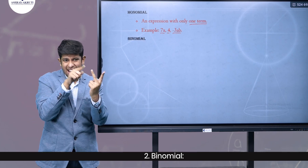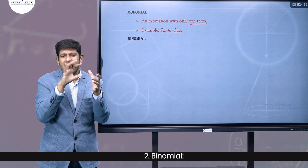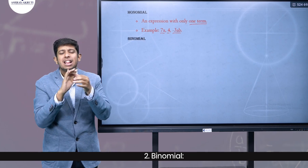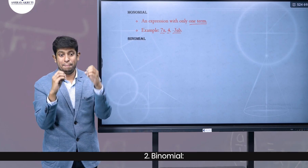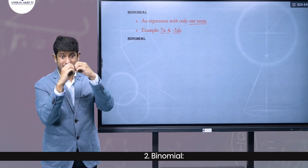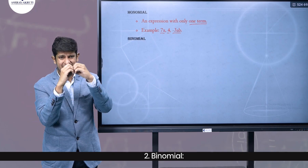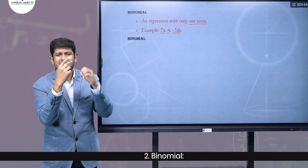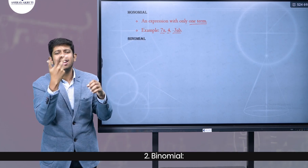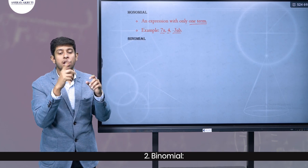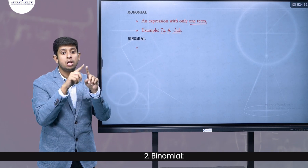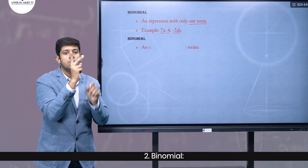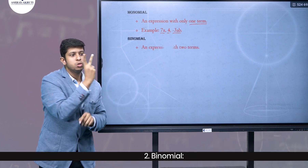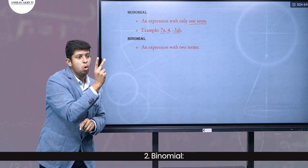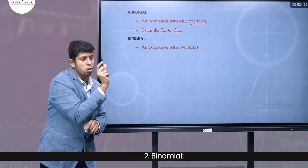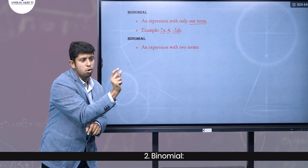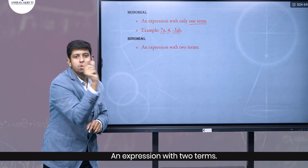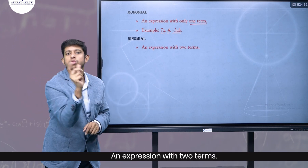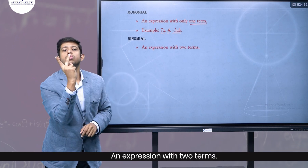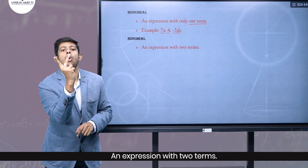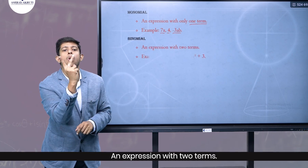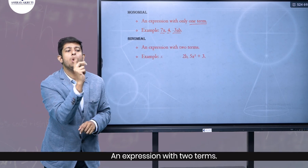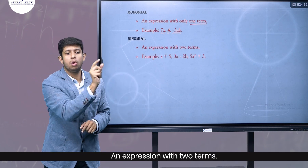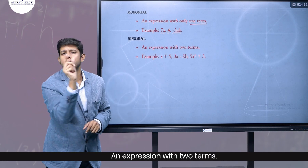Second one, binomial. An expression with two terms.